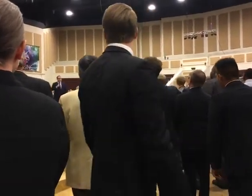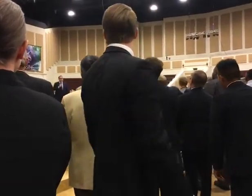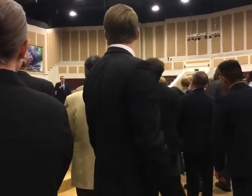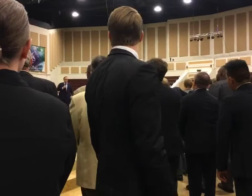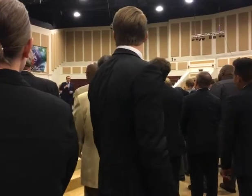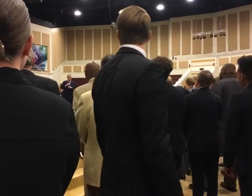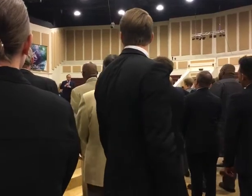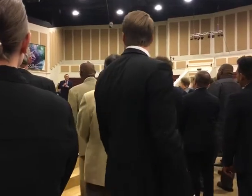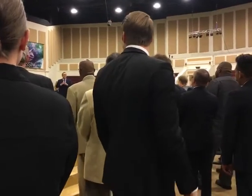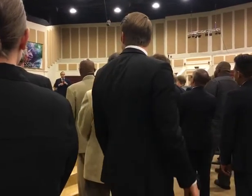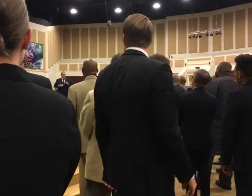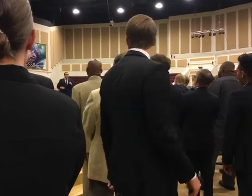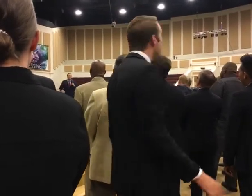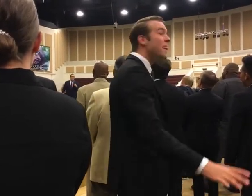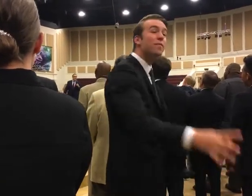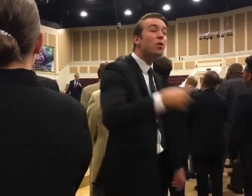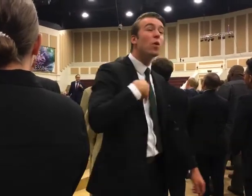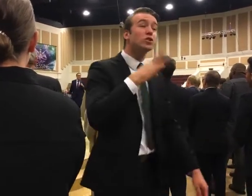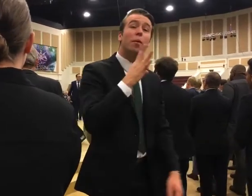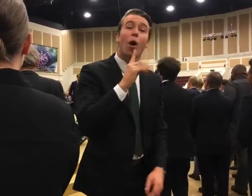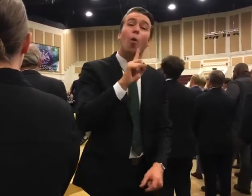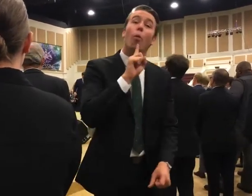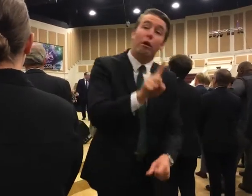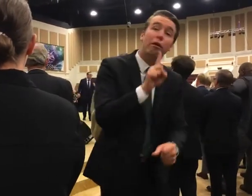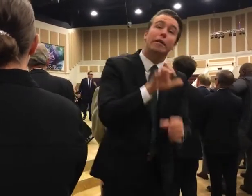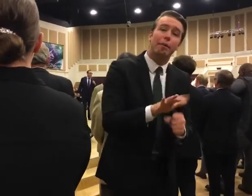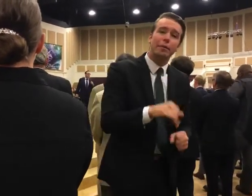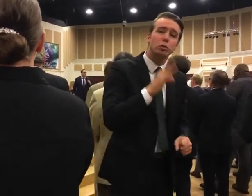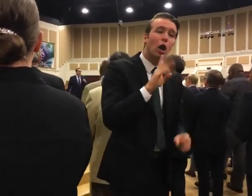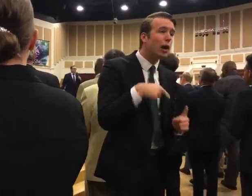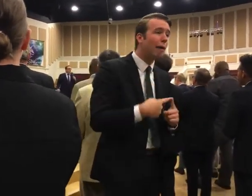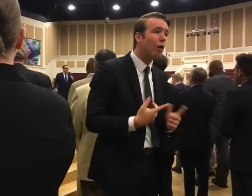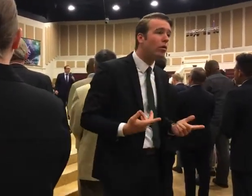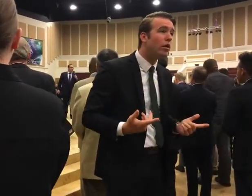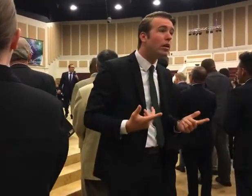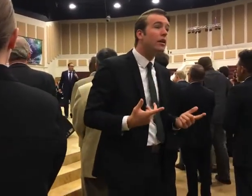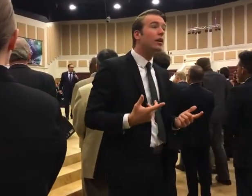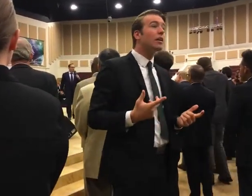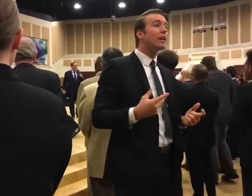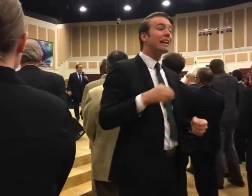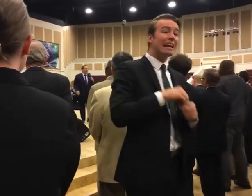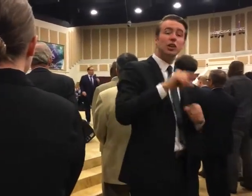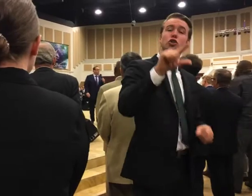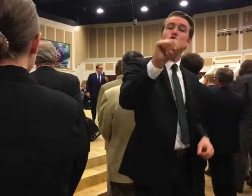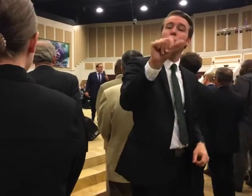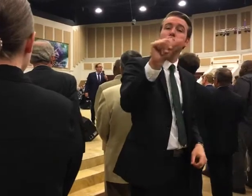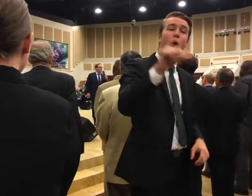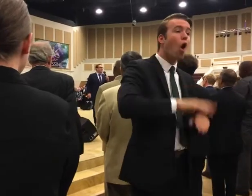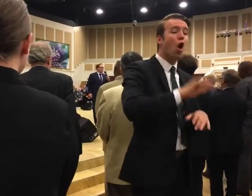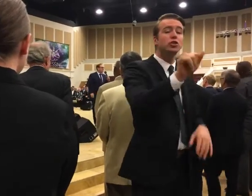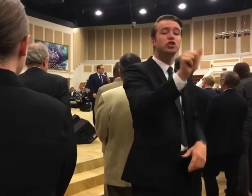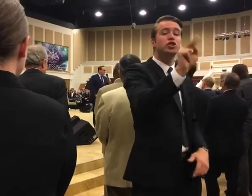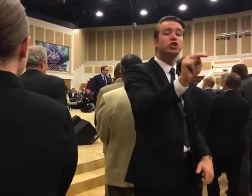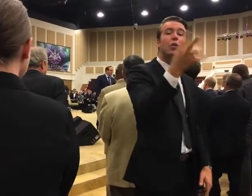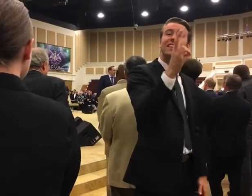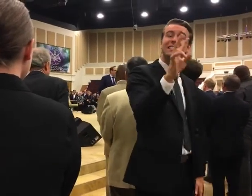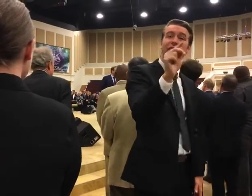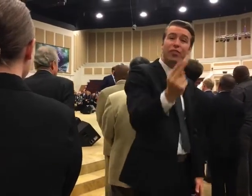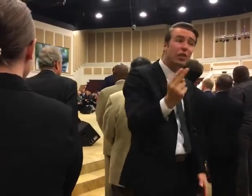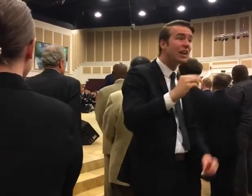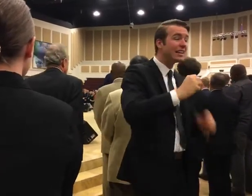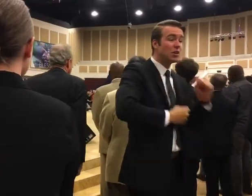Hey, we're talking about real commitment. In LaGrange, Georgia, on January the 17th